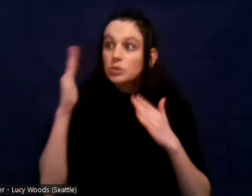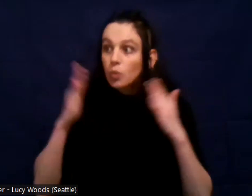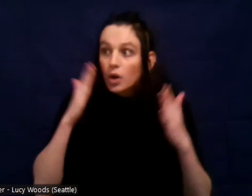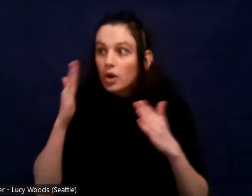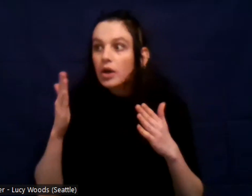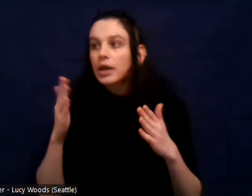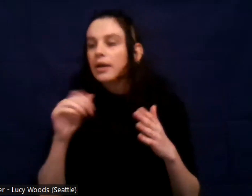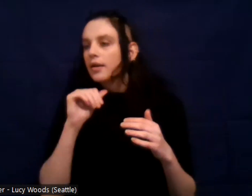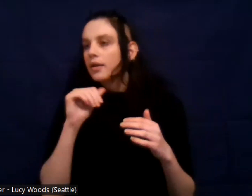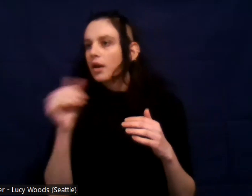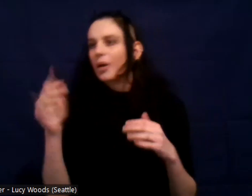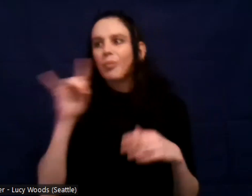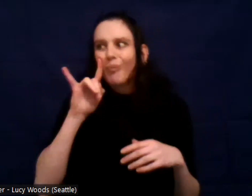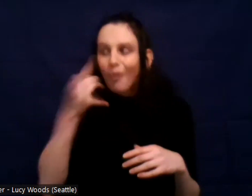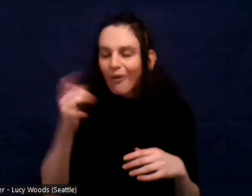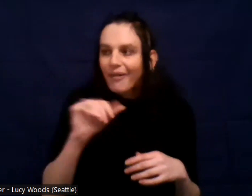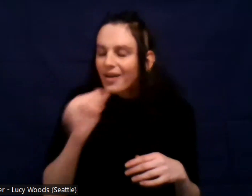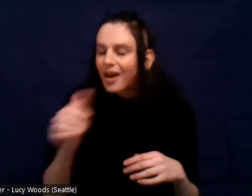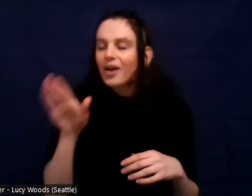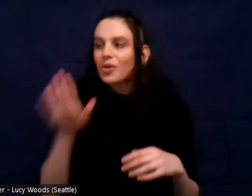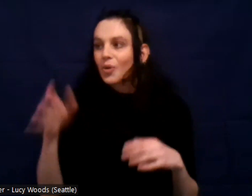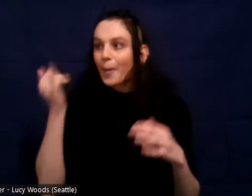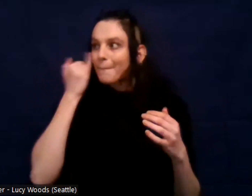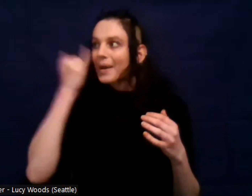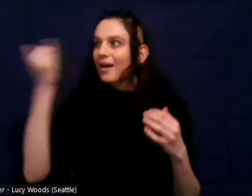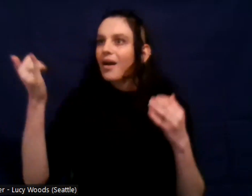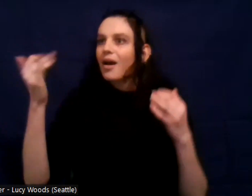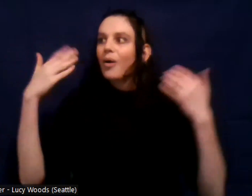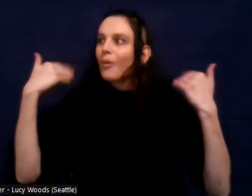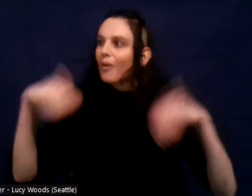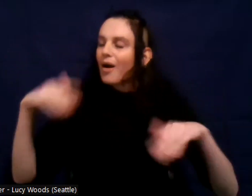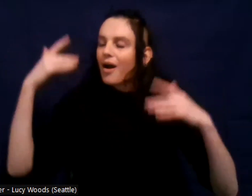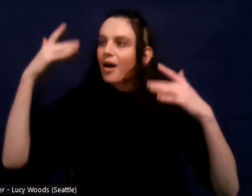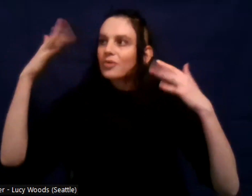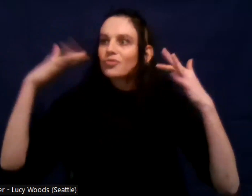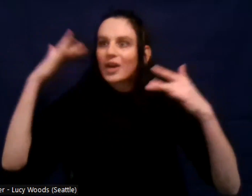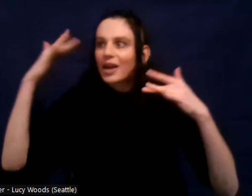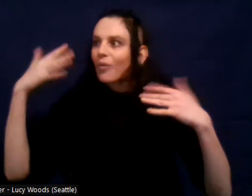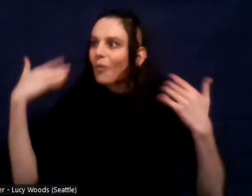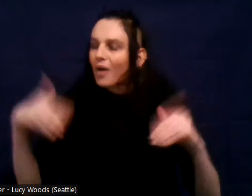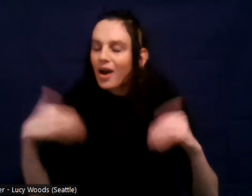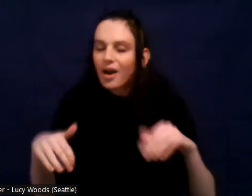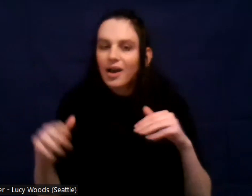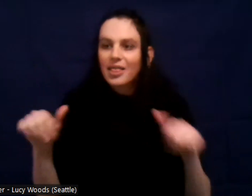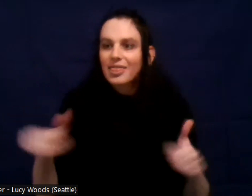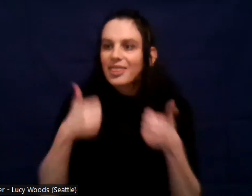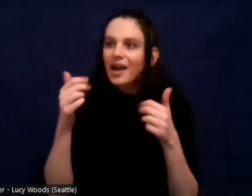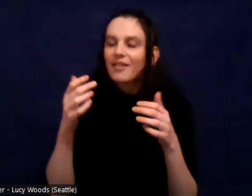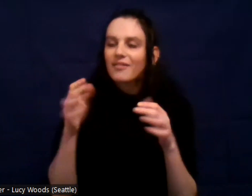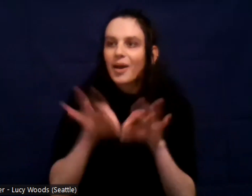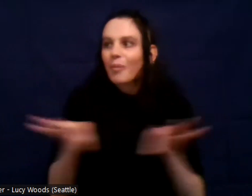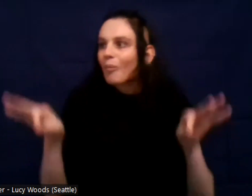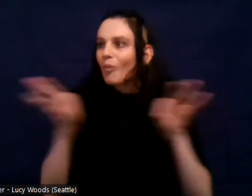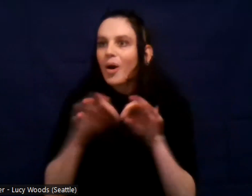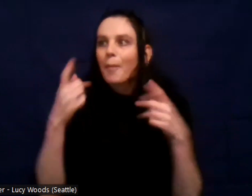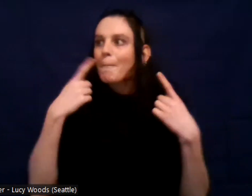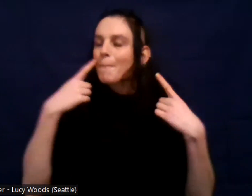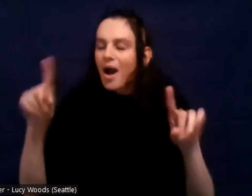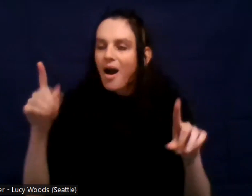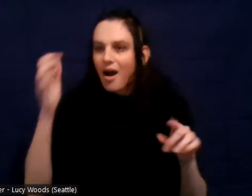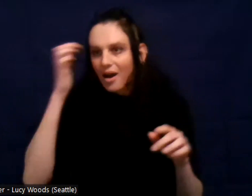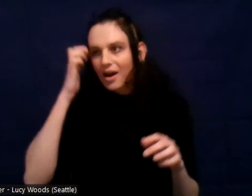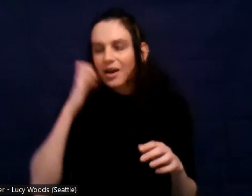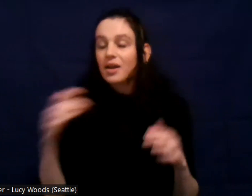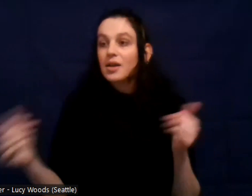fired. Fired. Life will mean something at last. The most satisfactory years of your existence lie